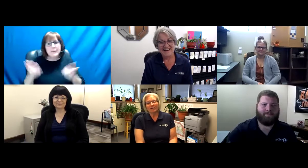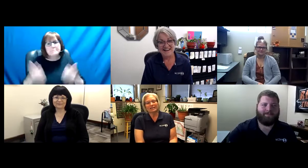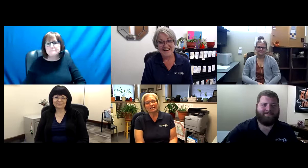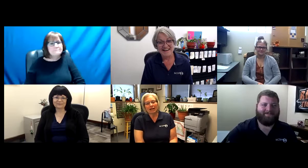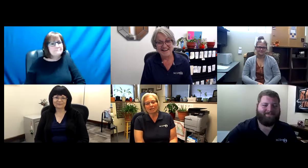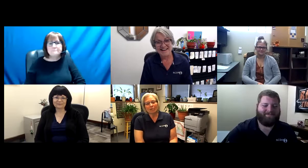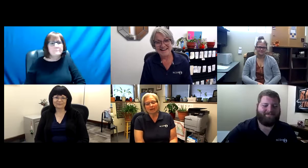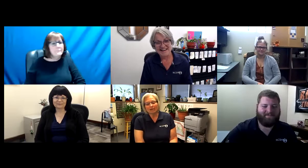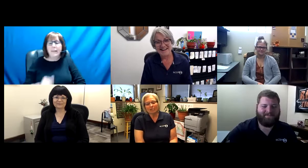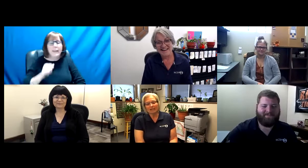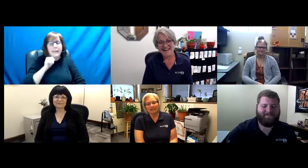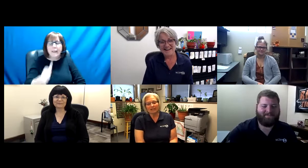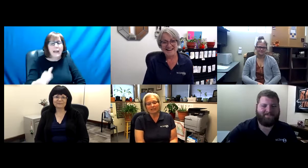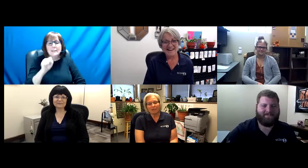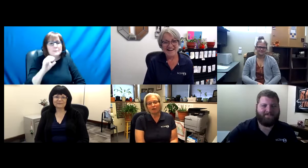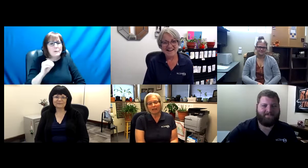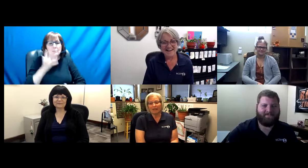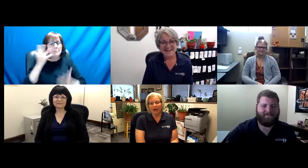it's not so embarrassing because at least I'm early and not late.